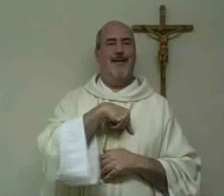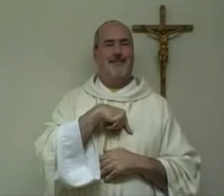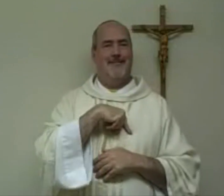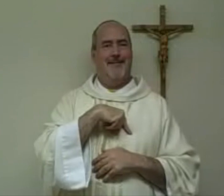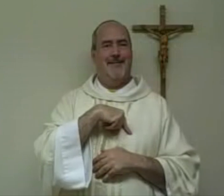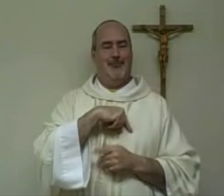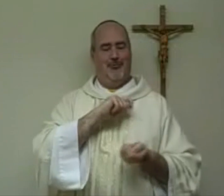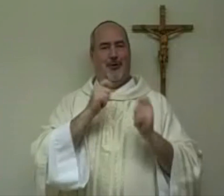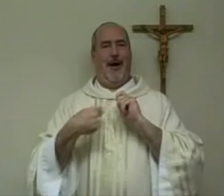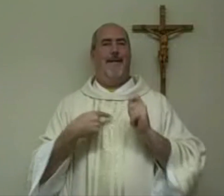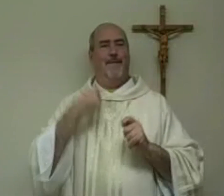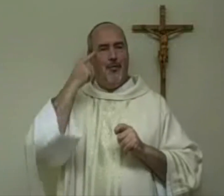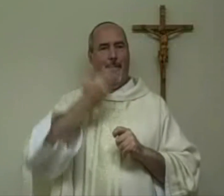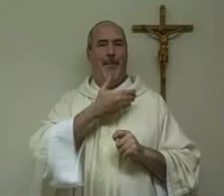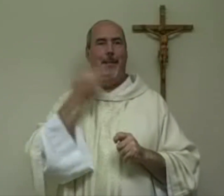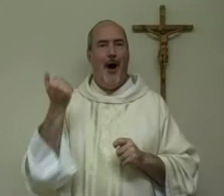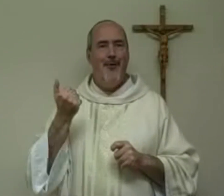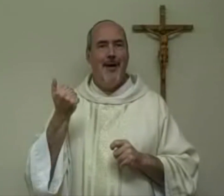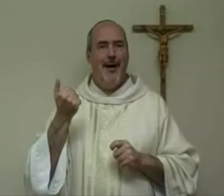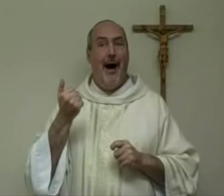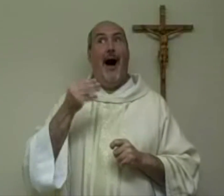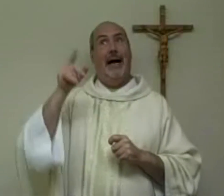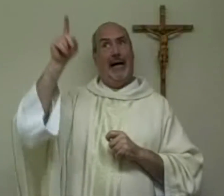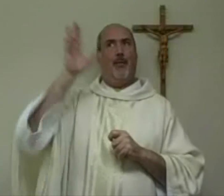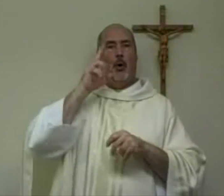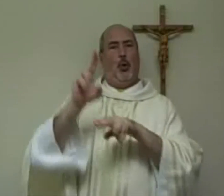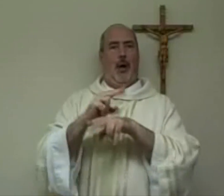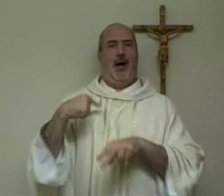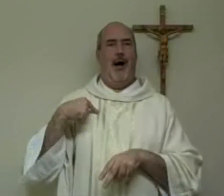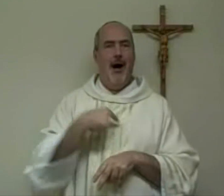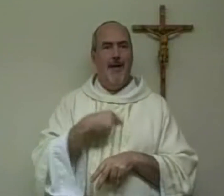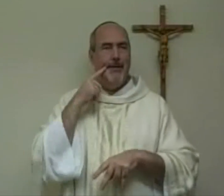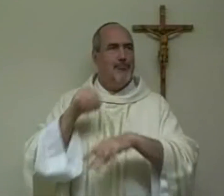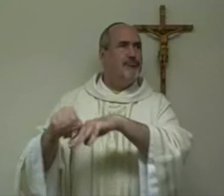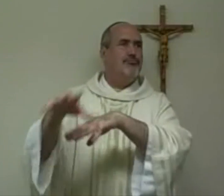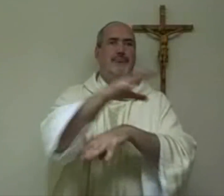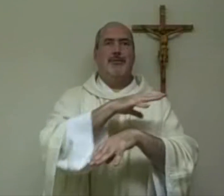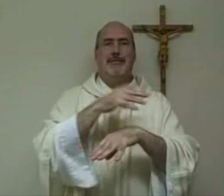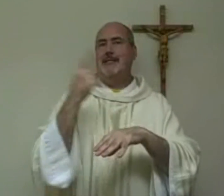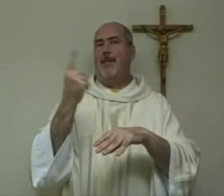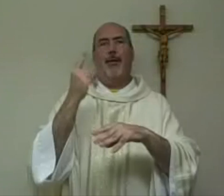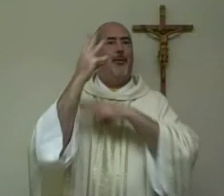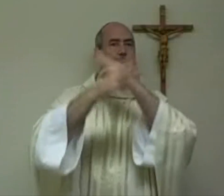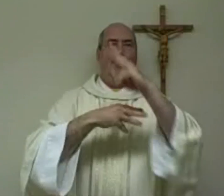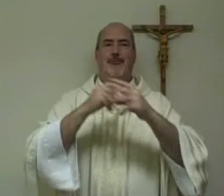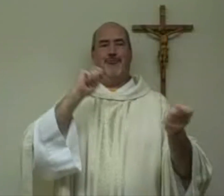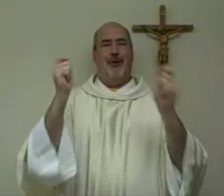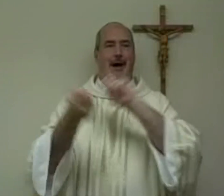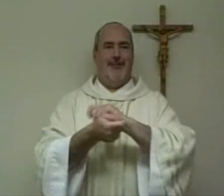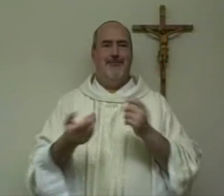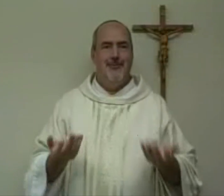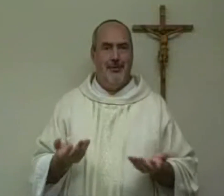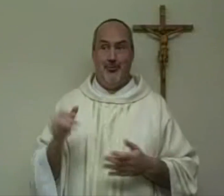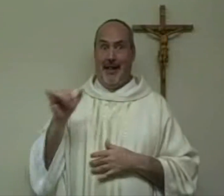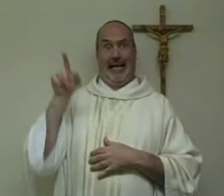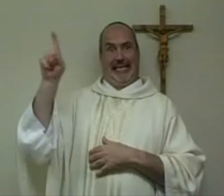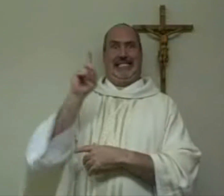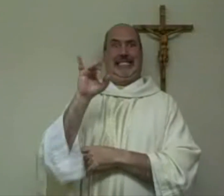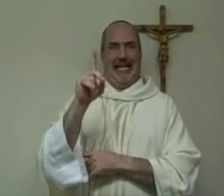God so that he can influence us and change us for the better. And so that he can use us to influence others